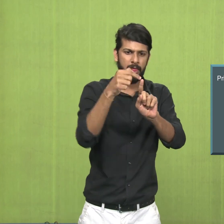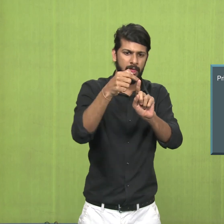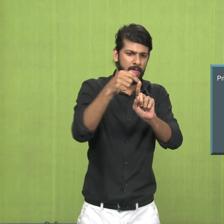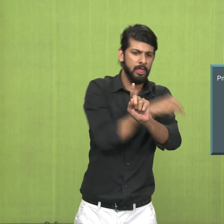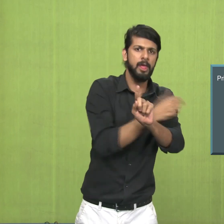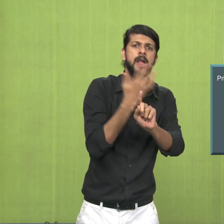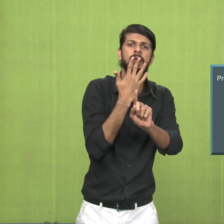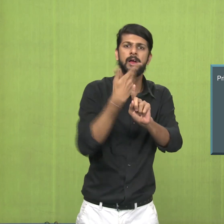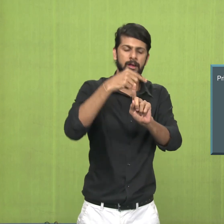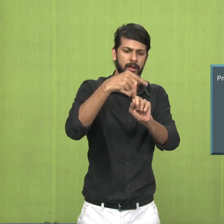light